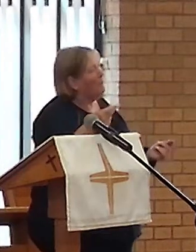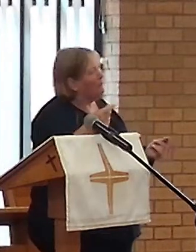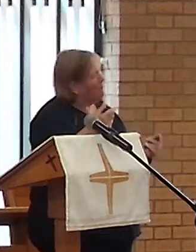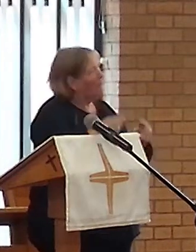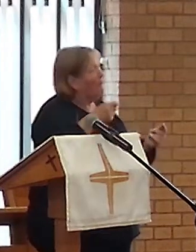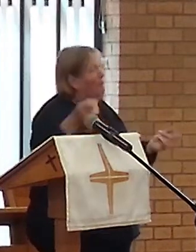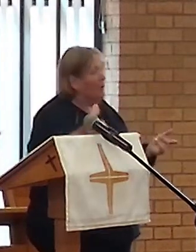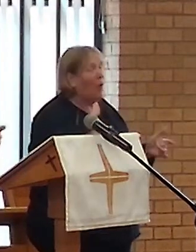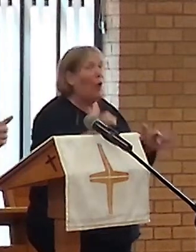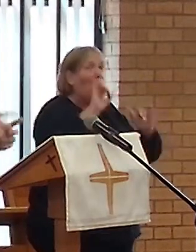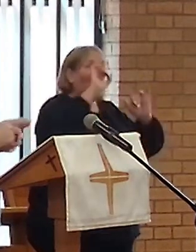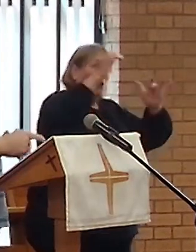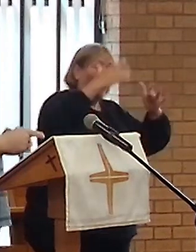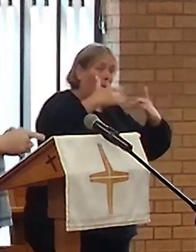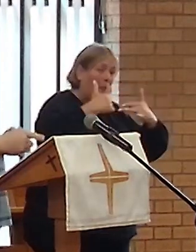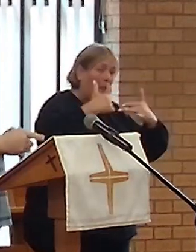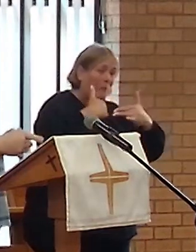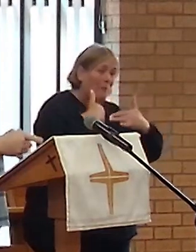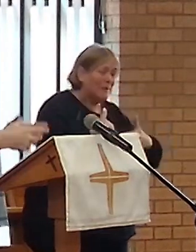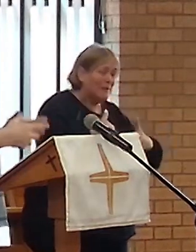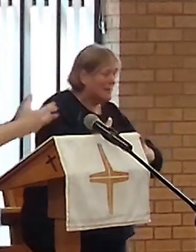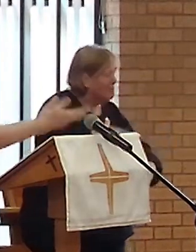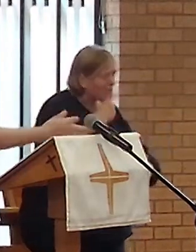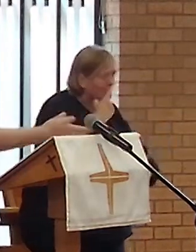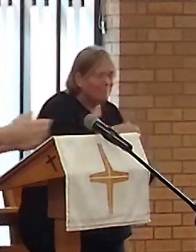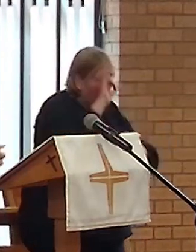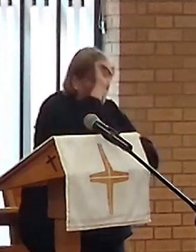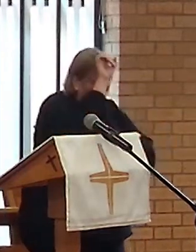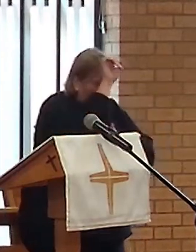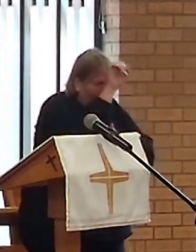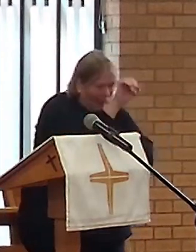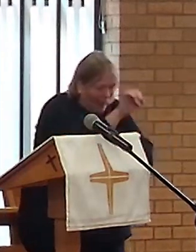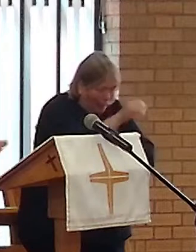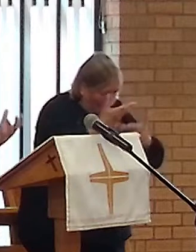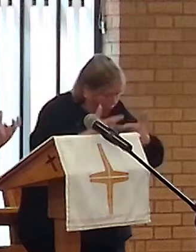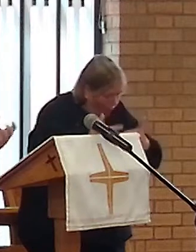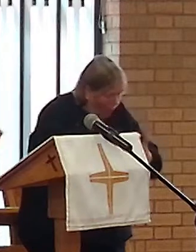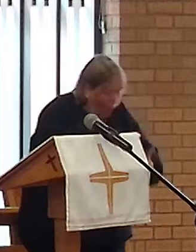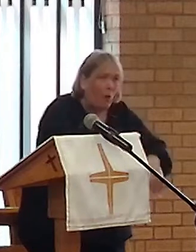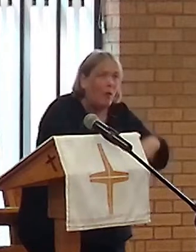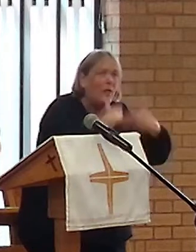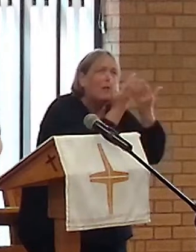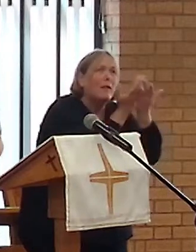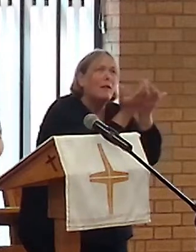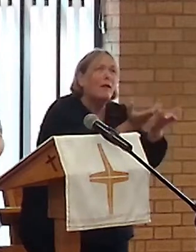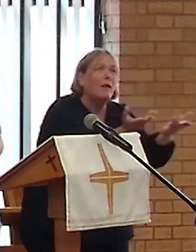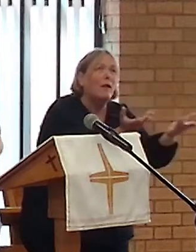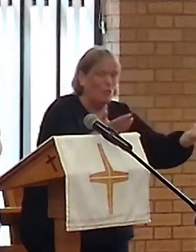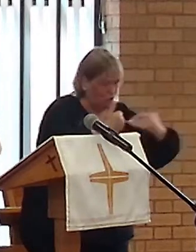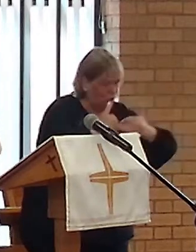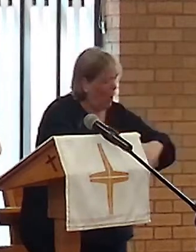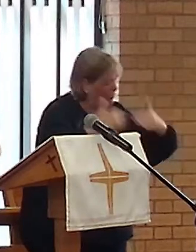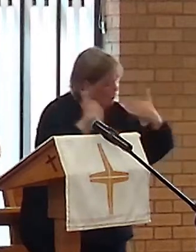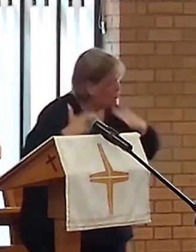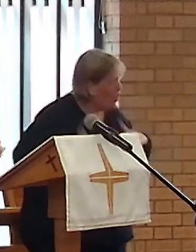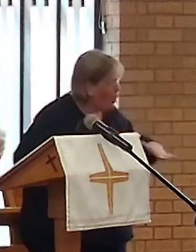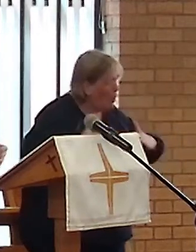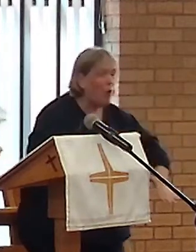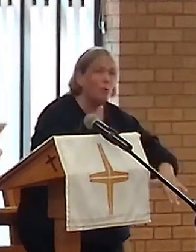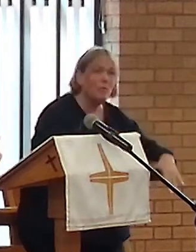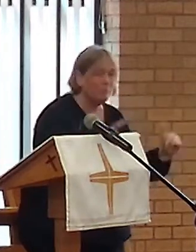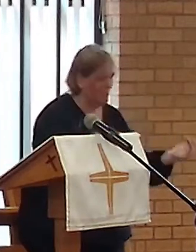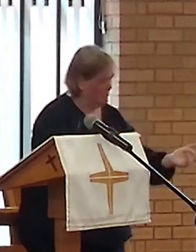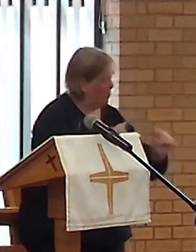Your majesty, I can but bow. I lay my all before you now. In royal robes I don't deserve. I live